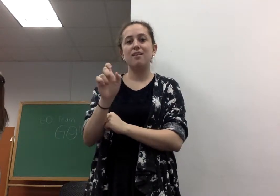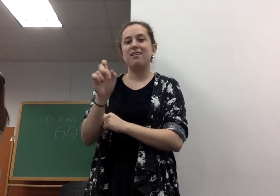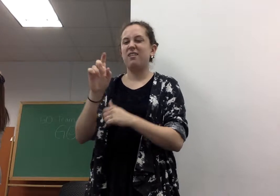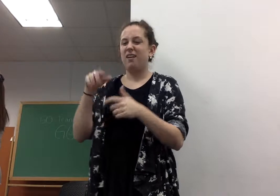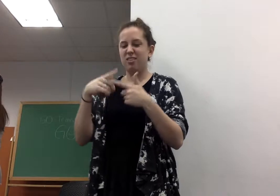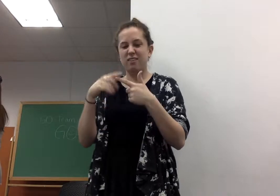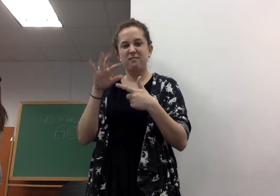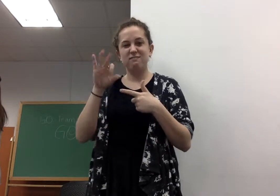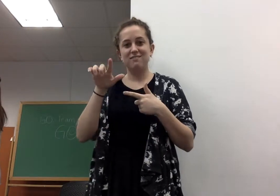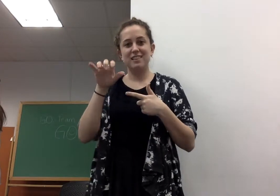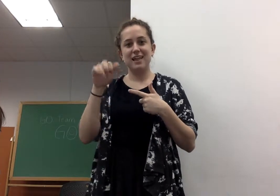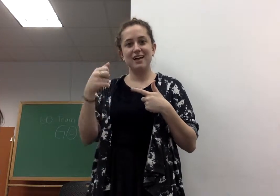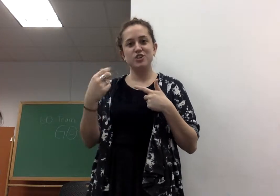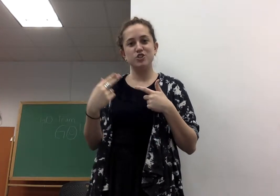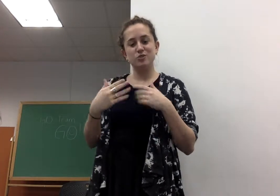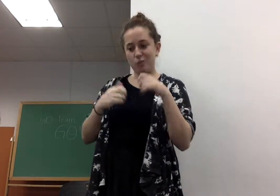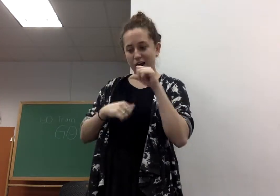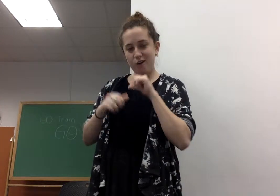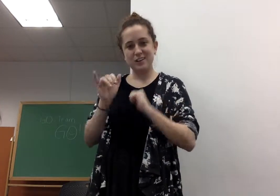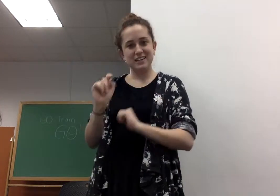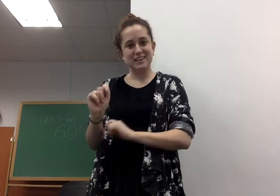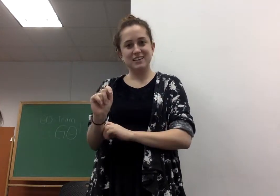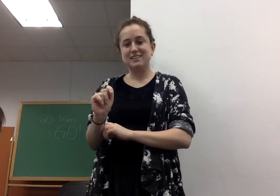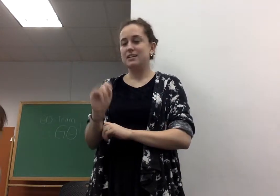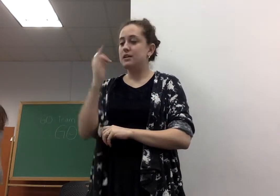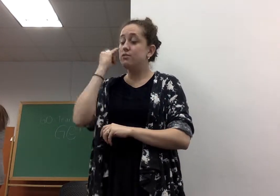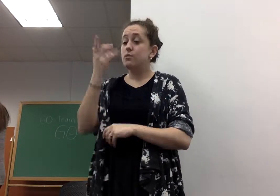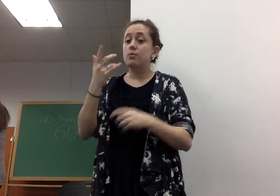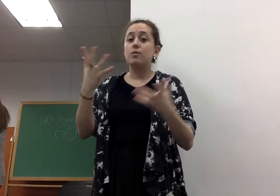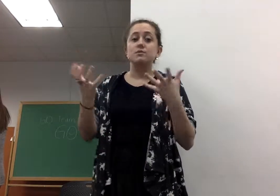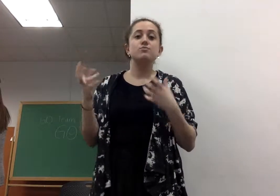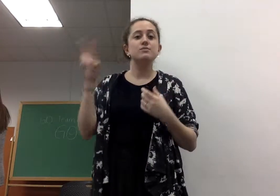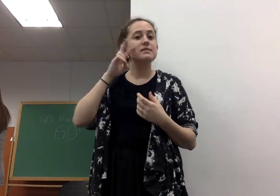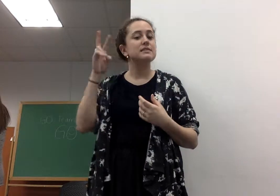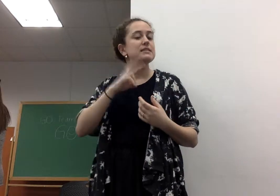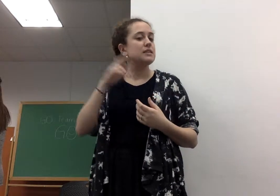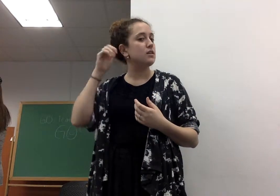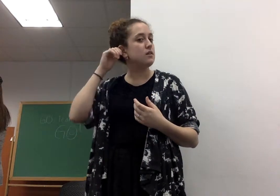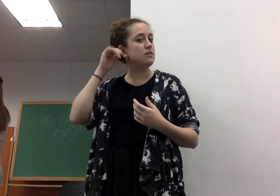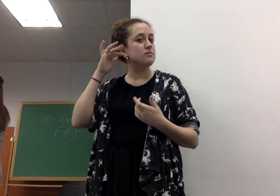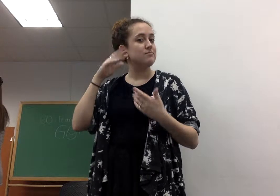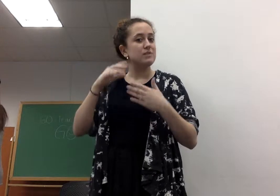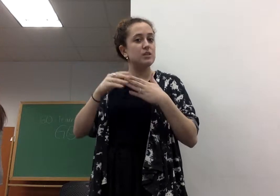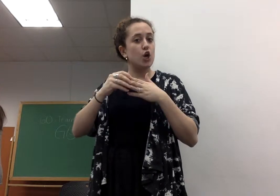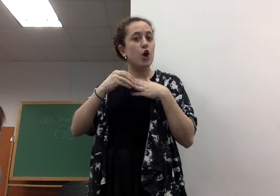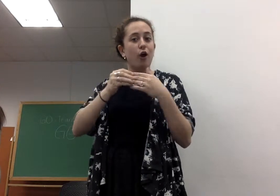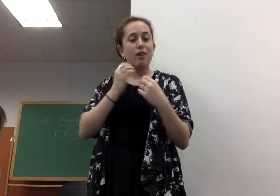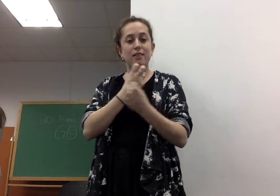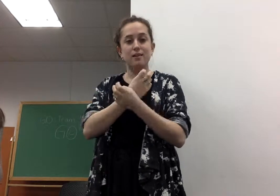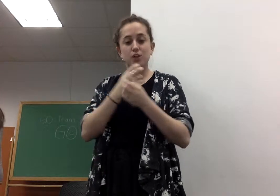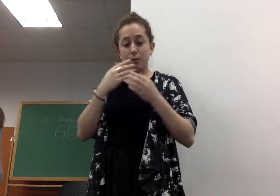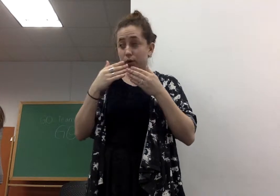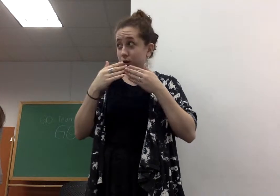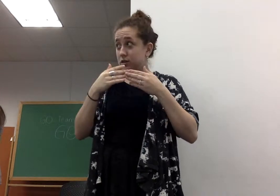characteristics. If you want to see cartilage up close and personal, next time you eat chicken or chicken breast, go down to the very tip of the breast there. You got that white rubbery